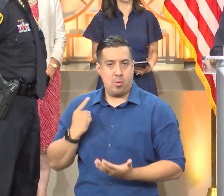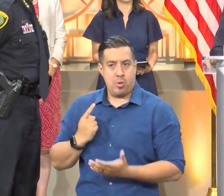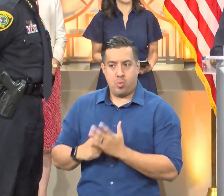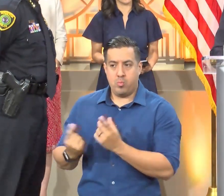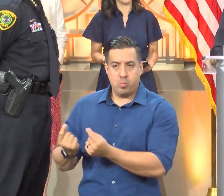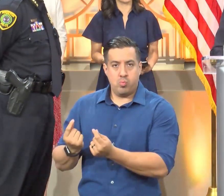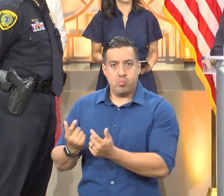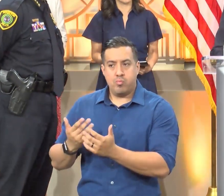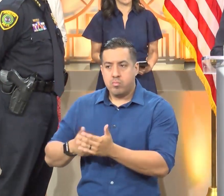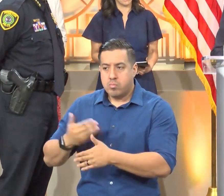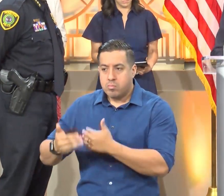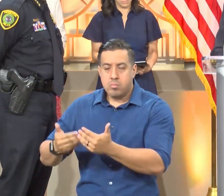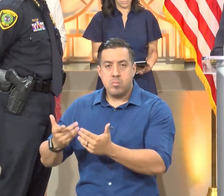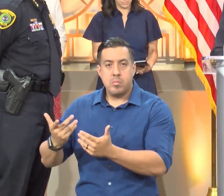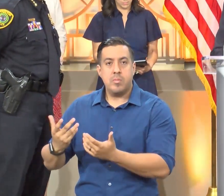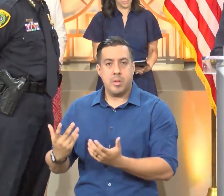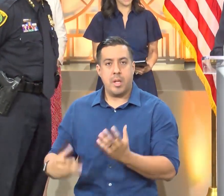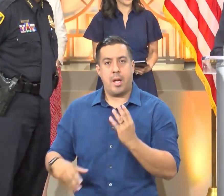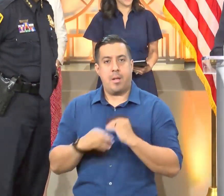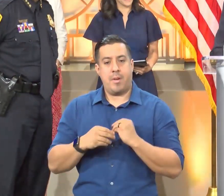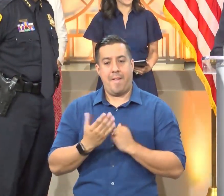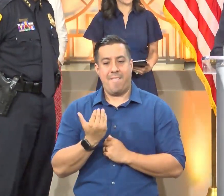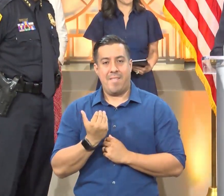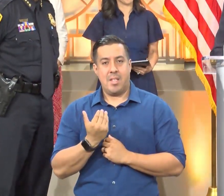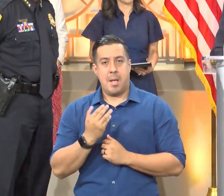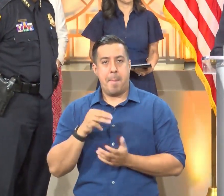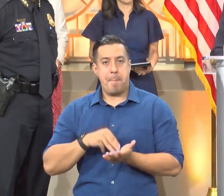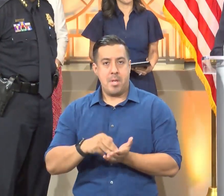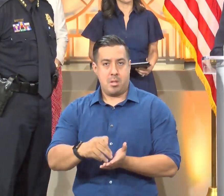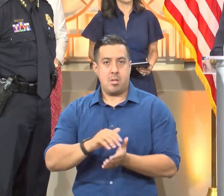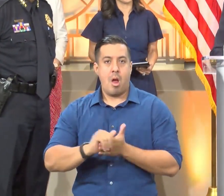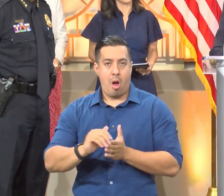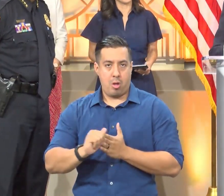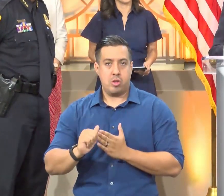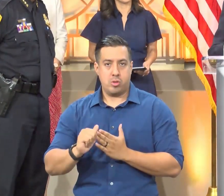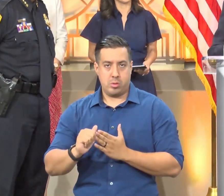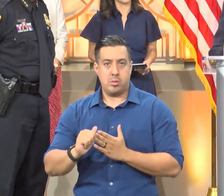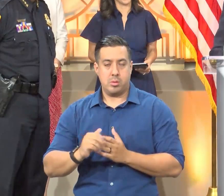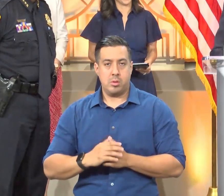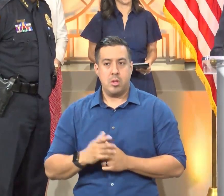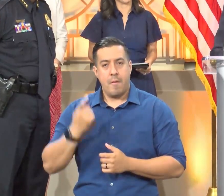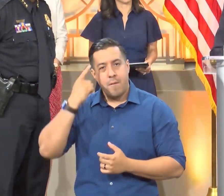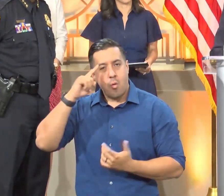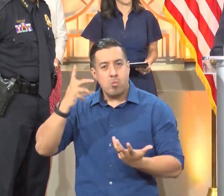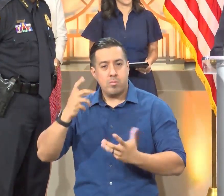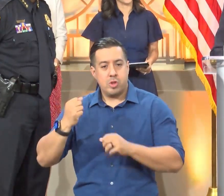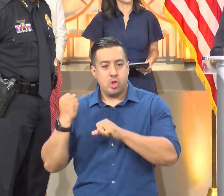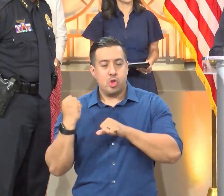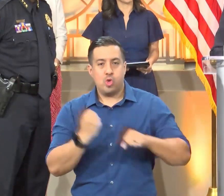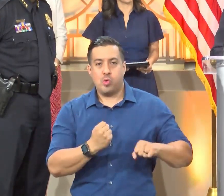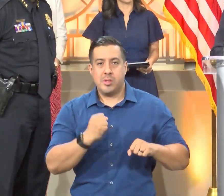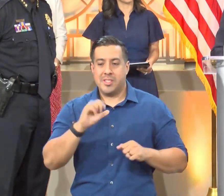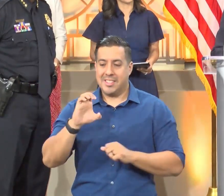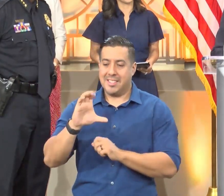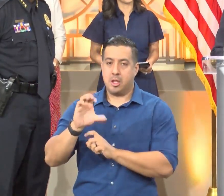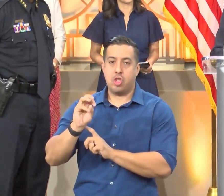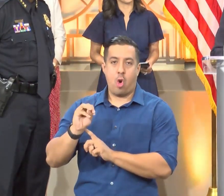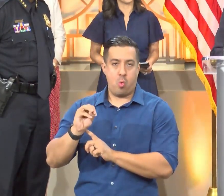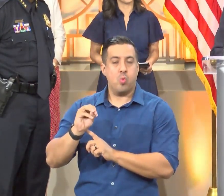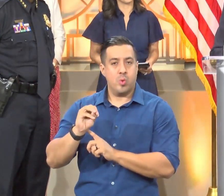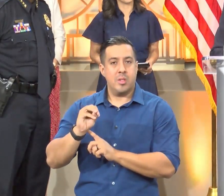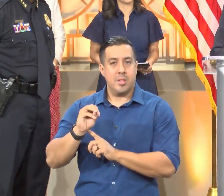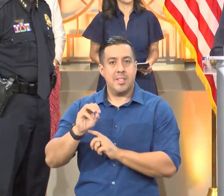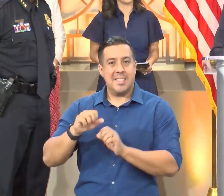to expend an additional $15 million as it relates to strengthening the criminal